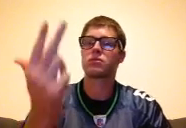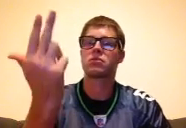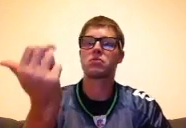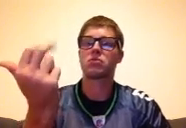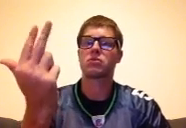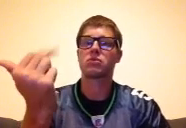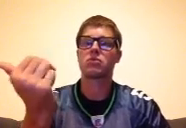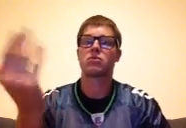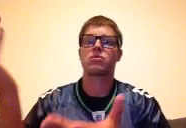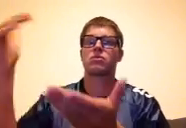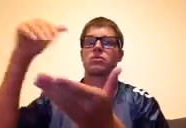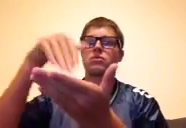Yeah, we should have been in that position. I mean,